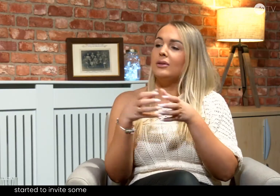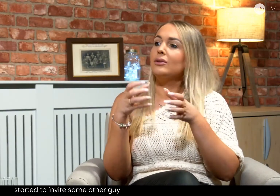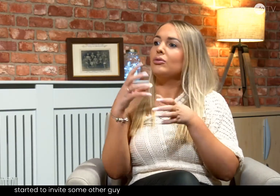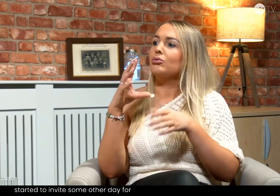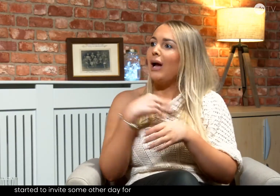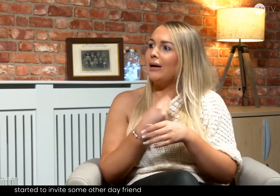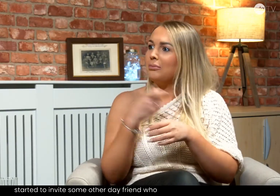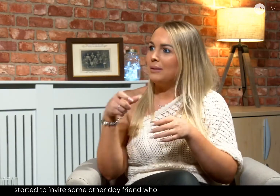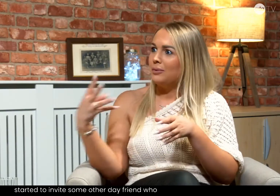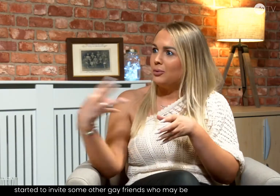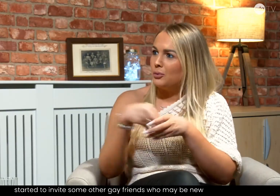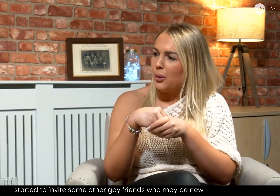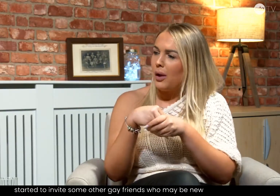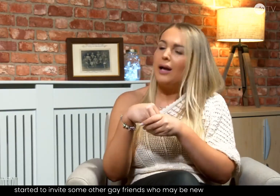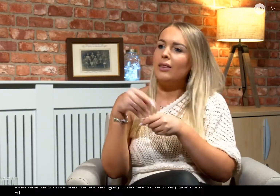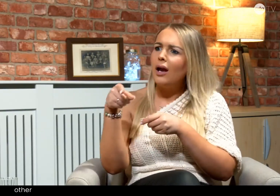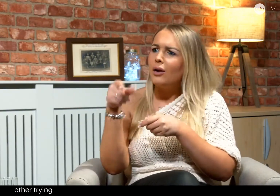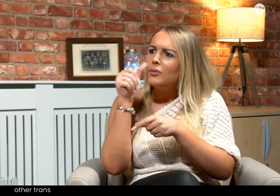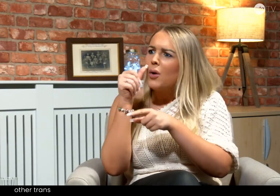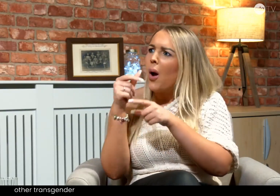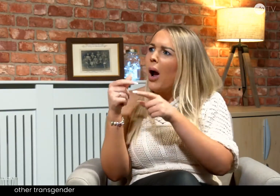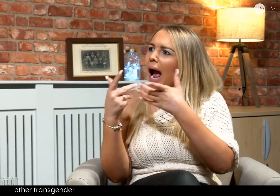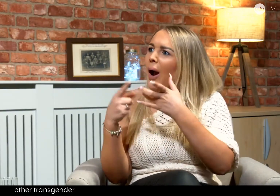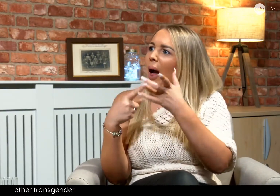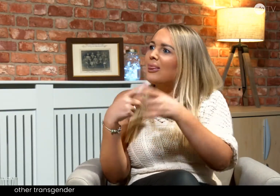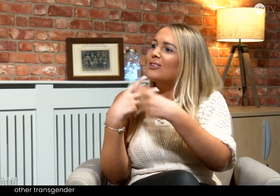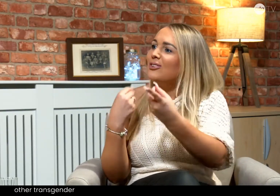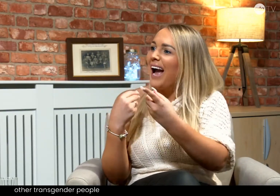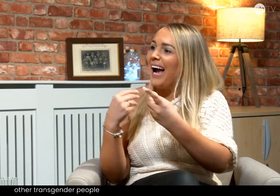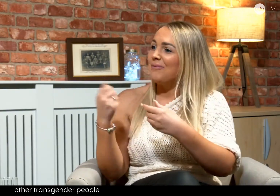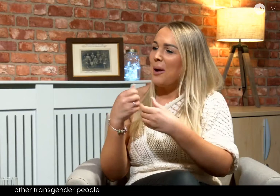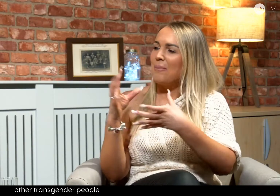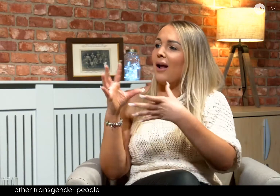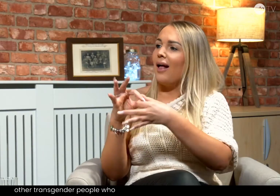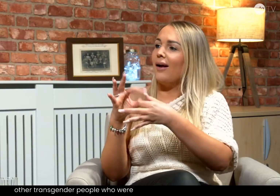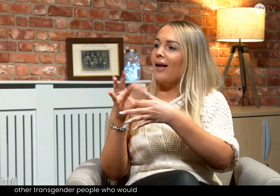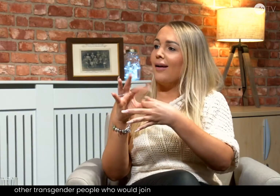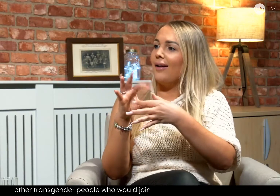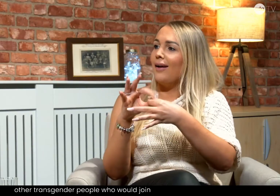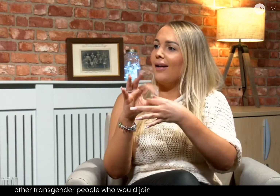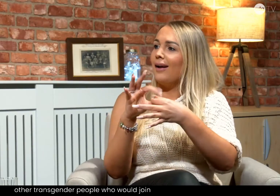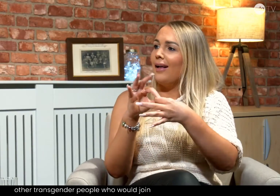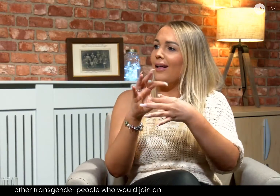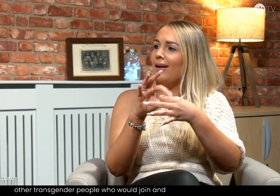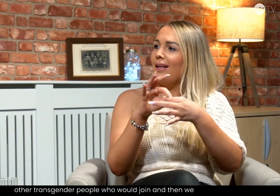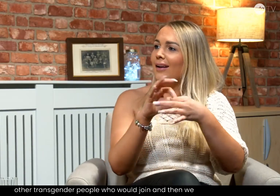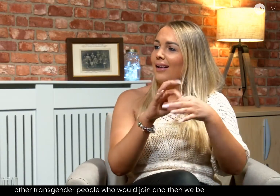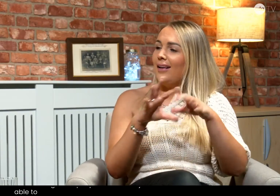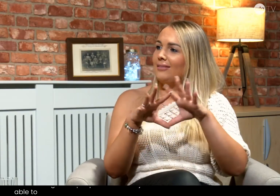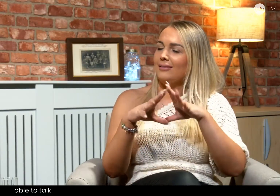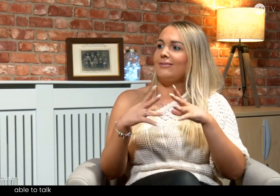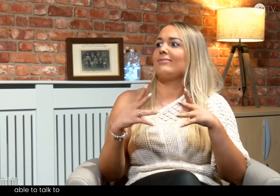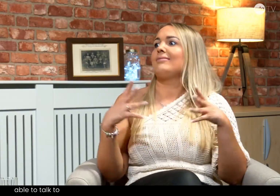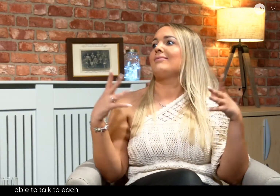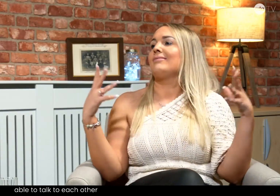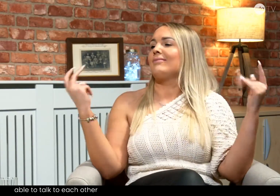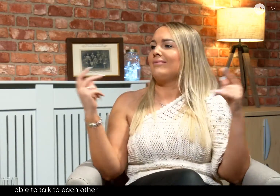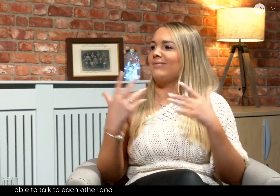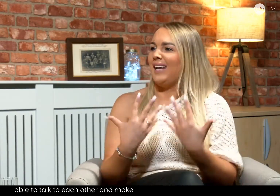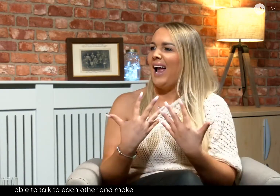other transgender people who would join. And then we'd be able to talk to each other and make various different connections about who we knew. And it